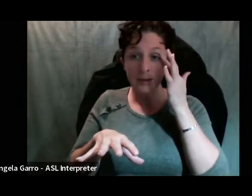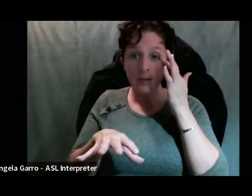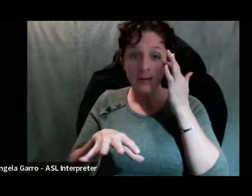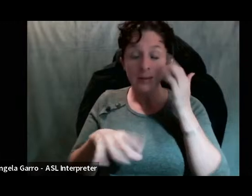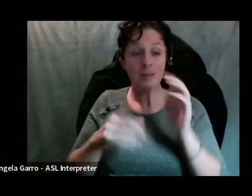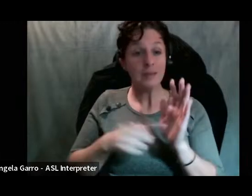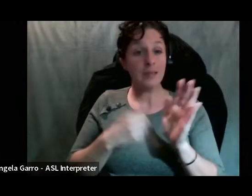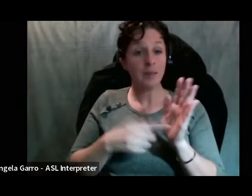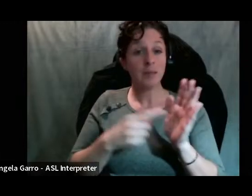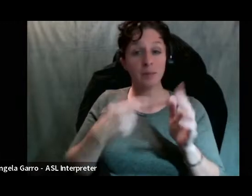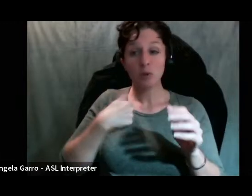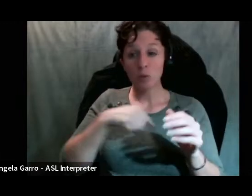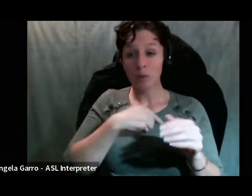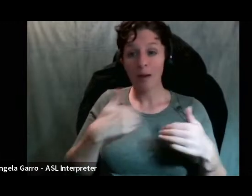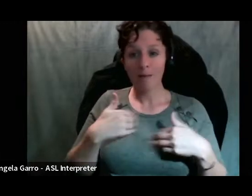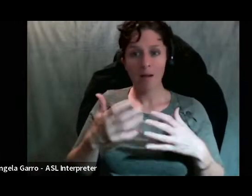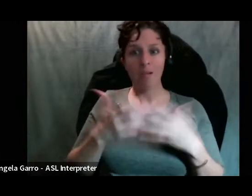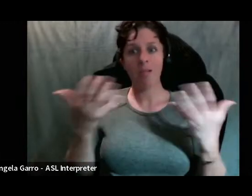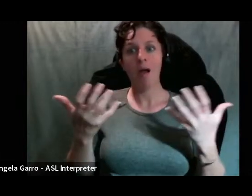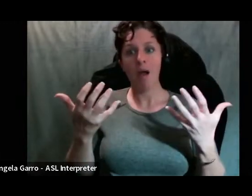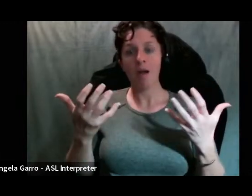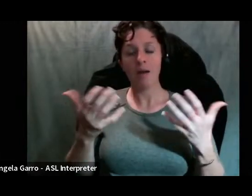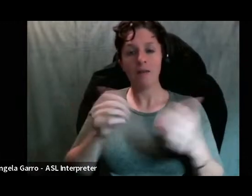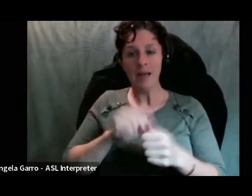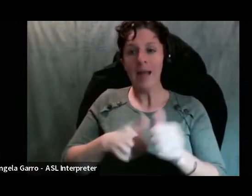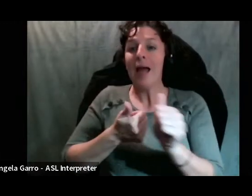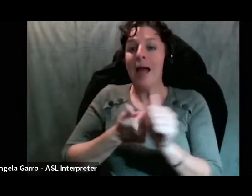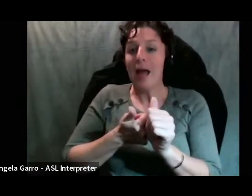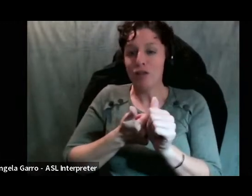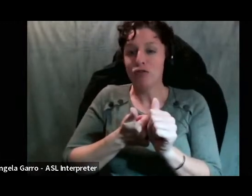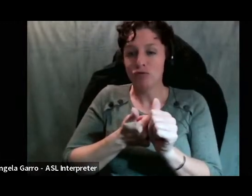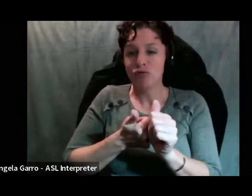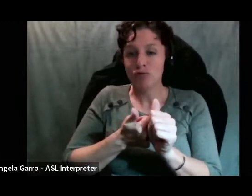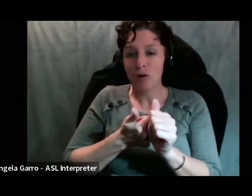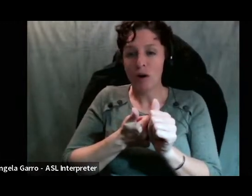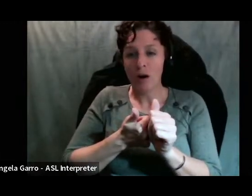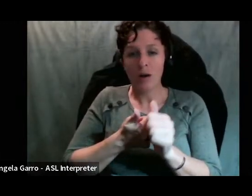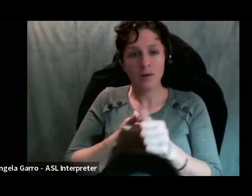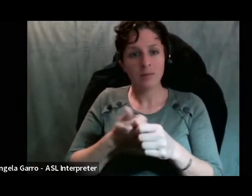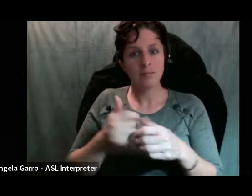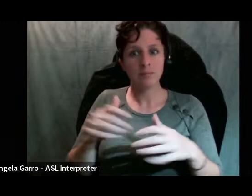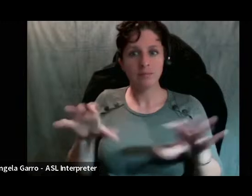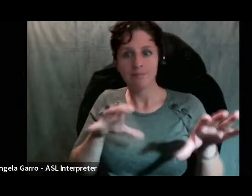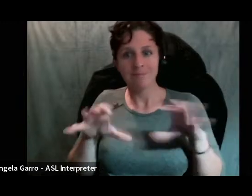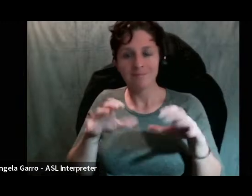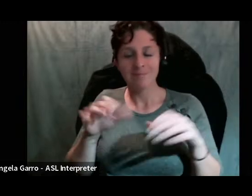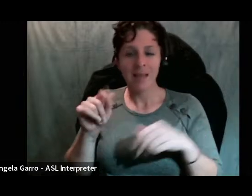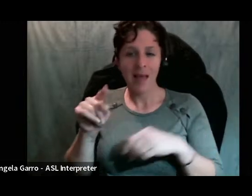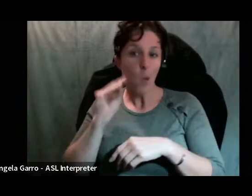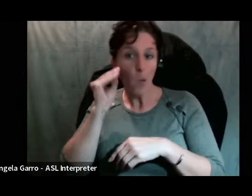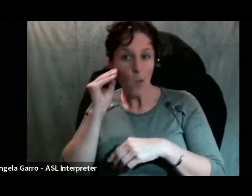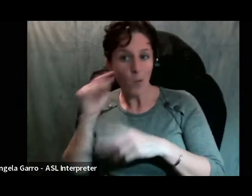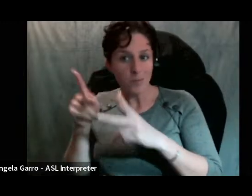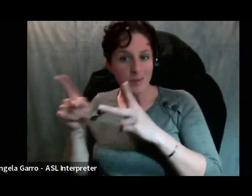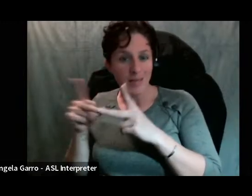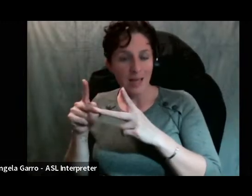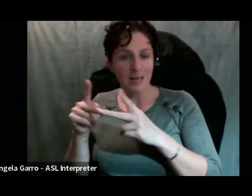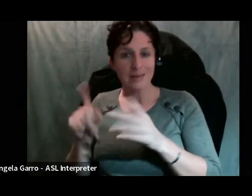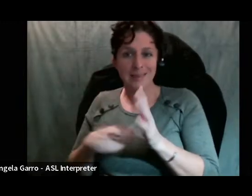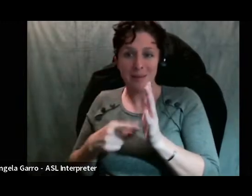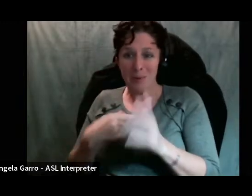sometimes we have a lot of extracurriculars back at our home sites, and we have to be there